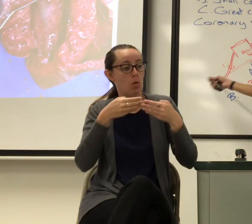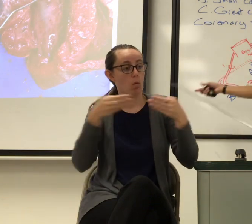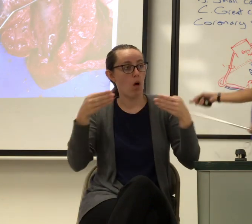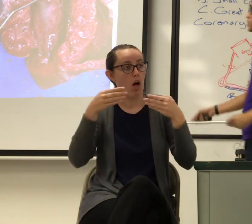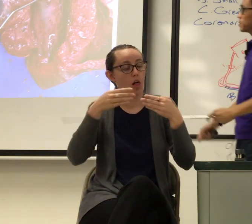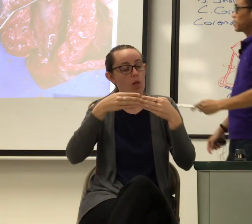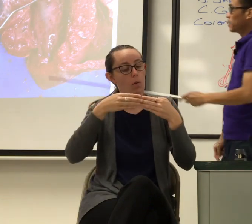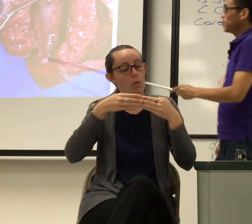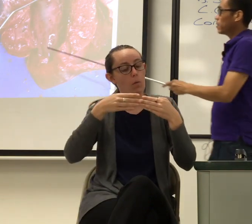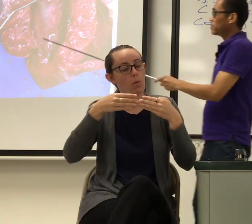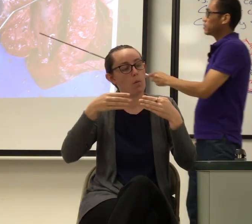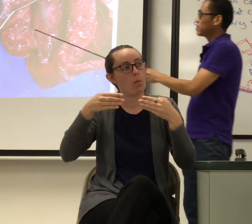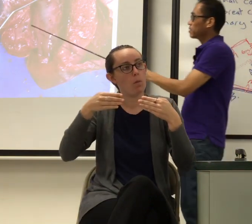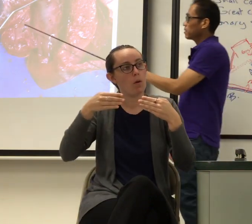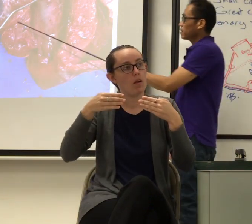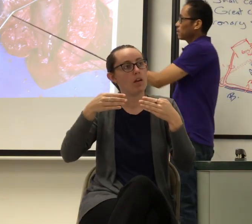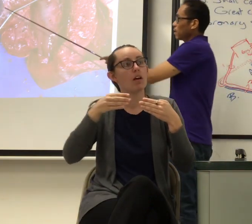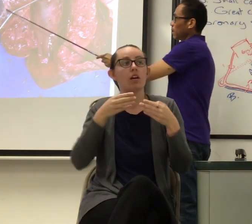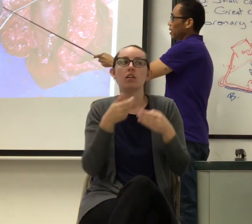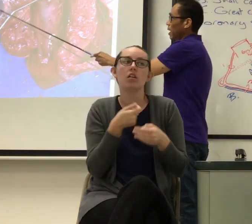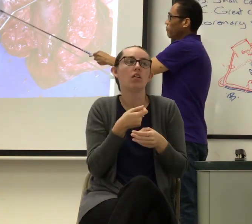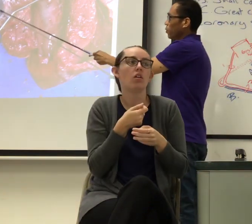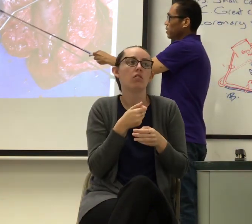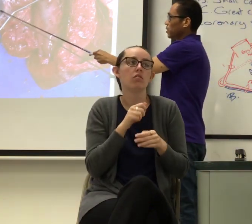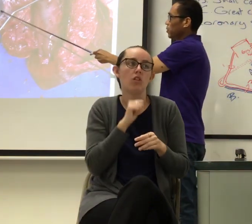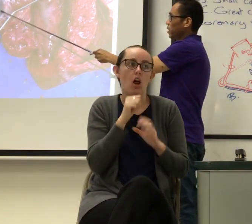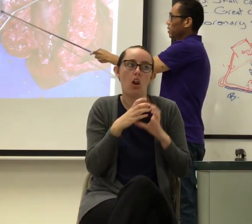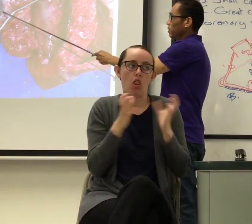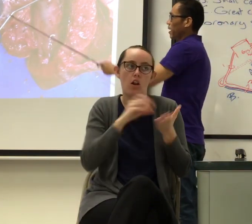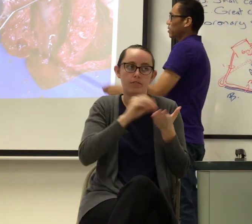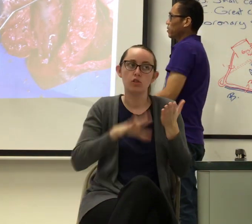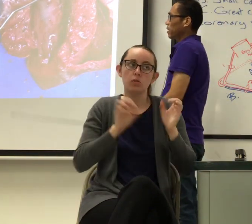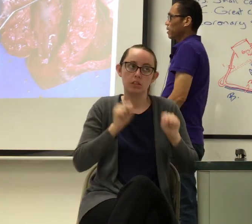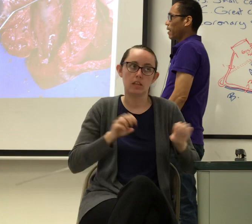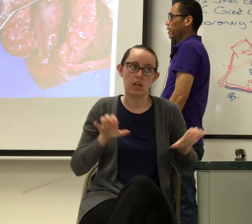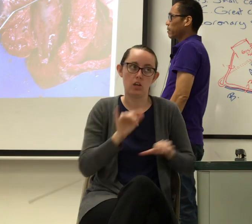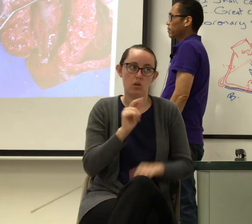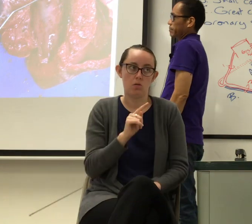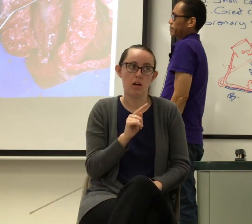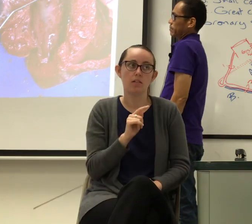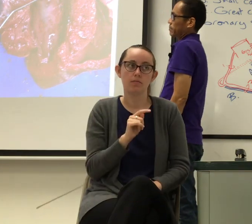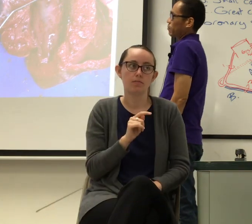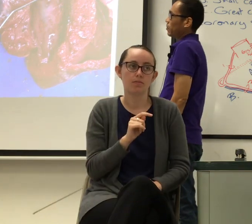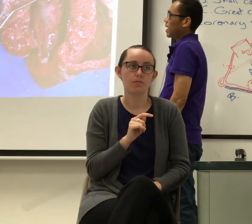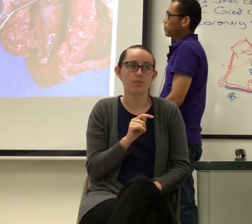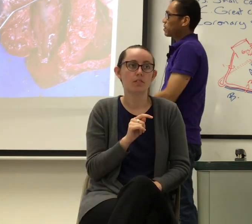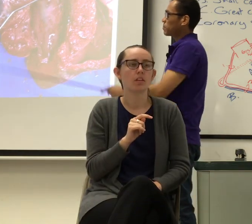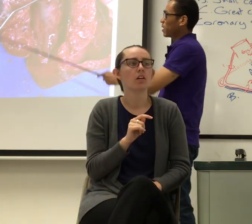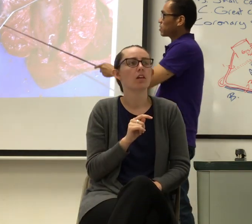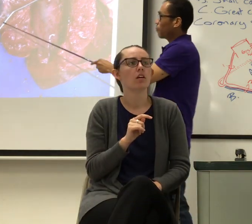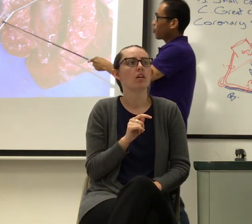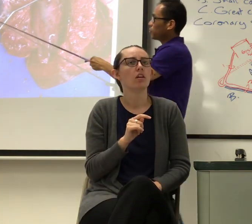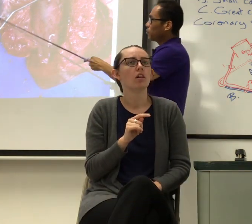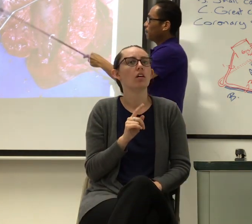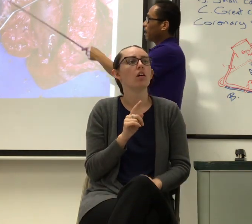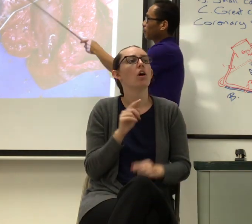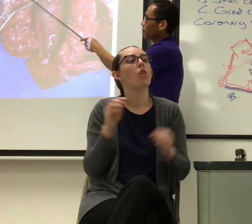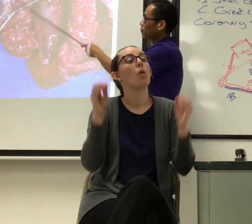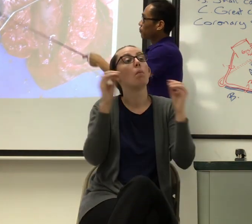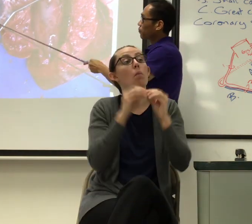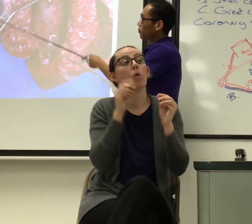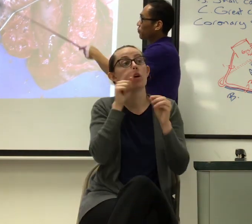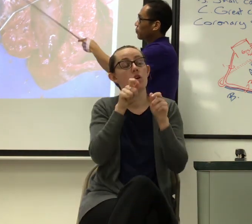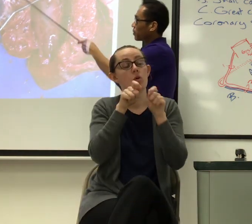Very few students can do this. Everyone can do it, like you can get like, well, you can't do this much. The more you do, the